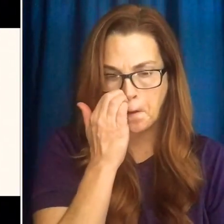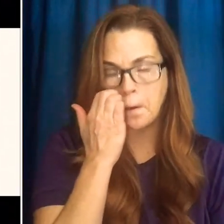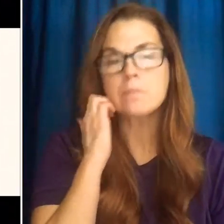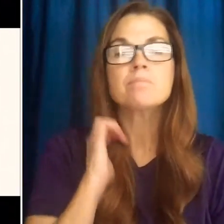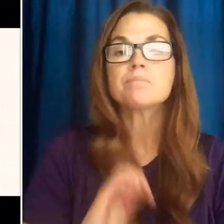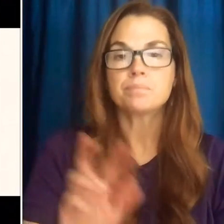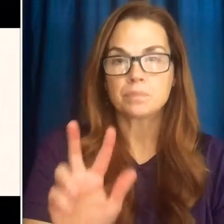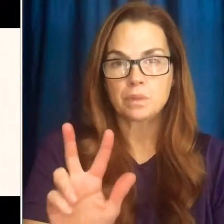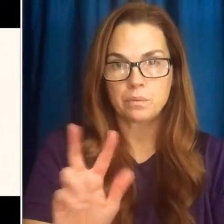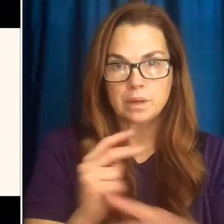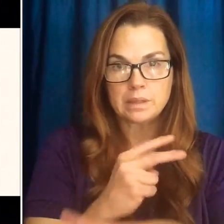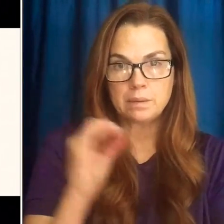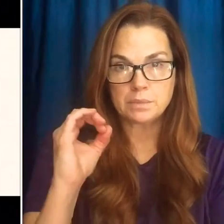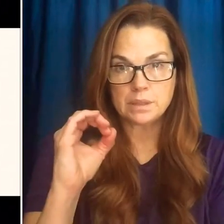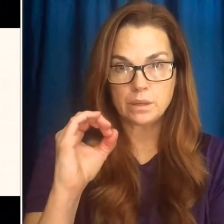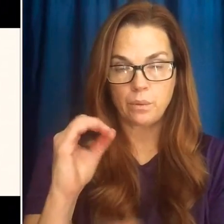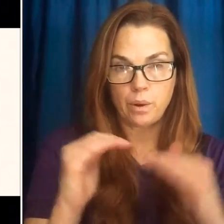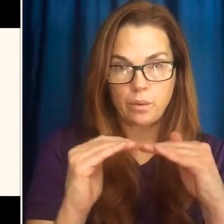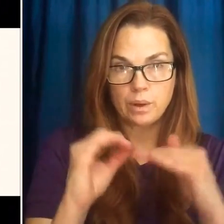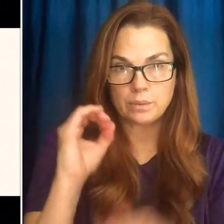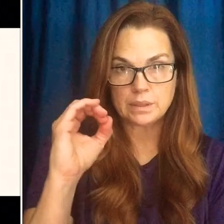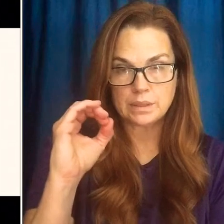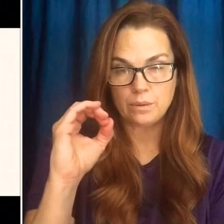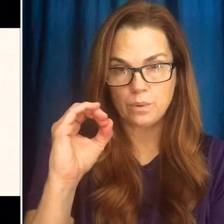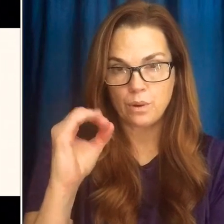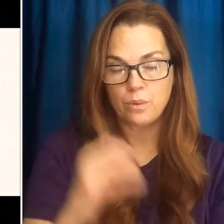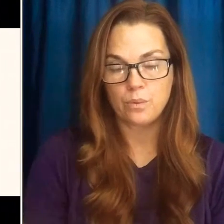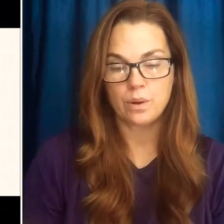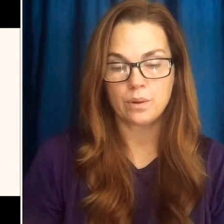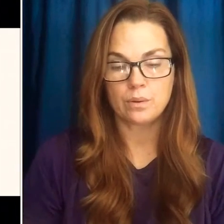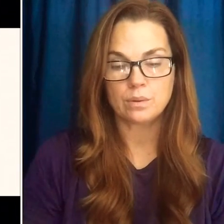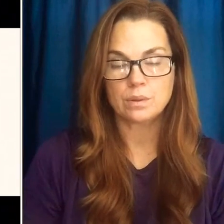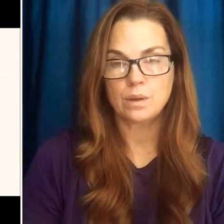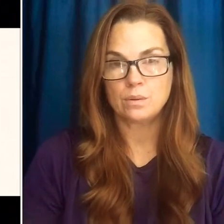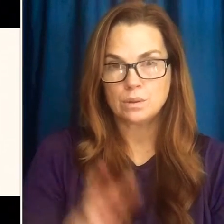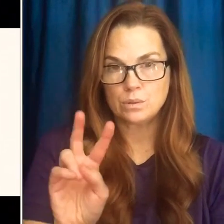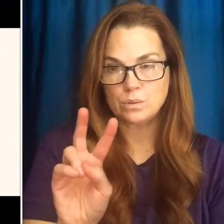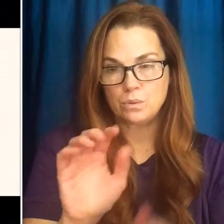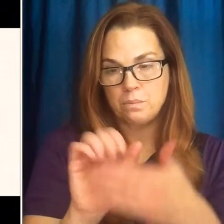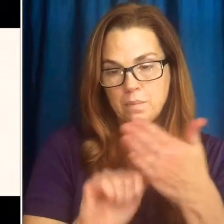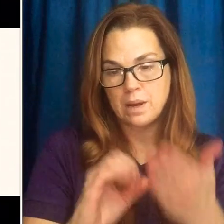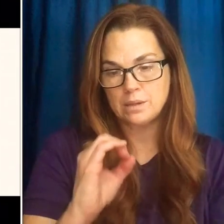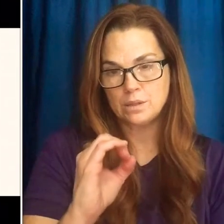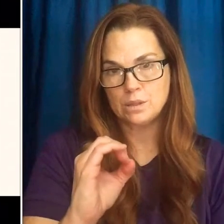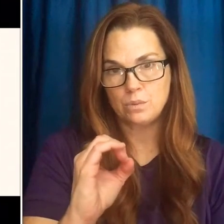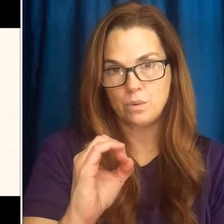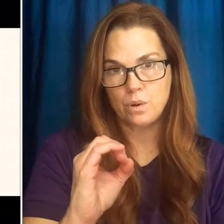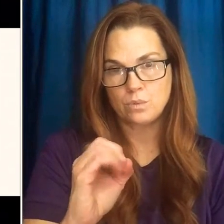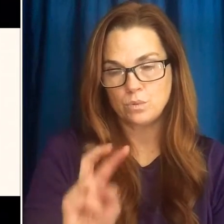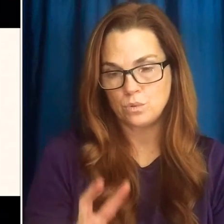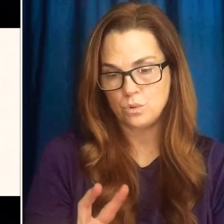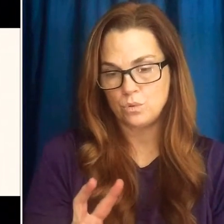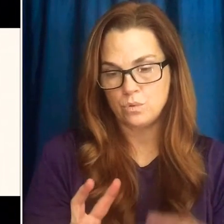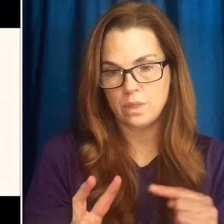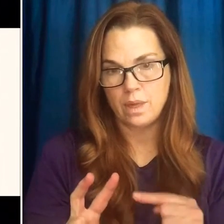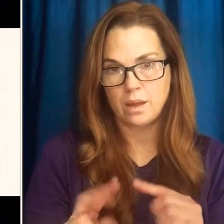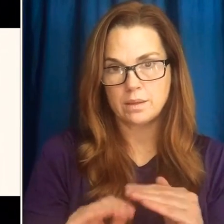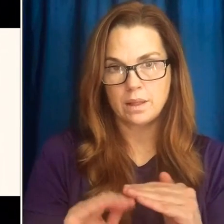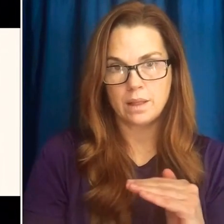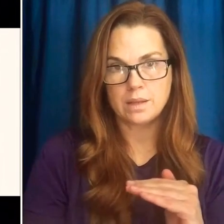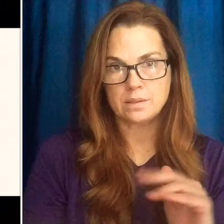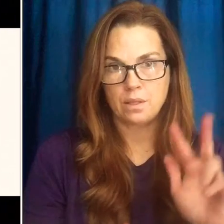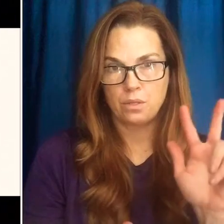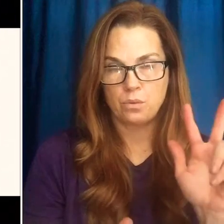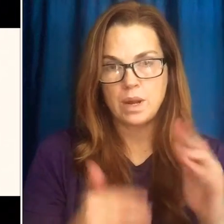2. 2 is less than 3, so that's good. I have no digits to bring down, and I have a